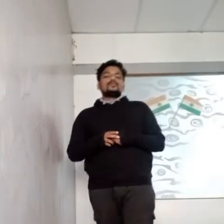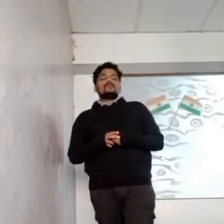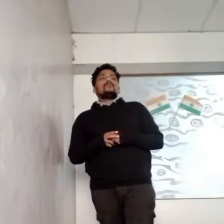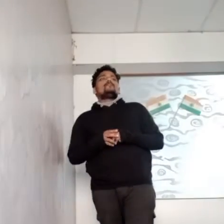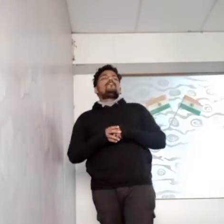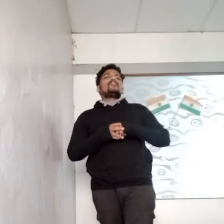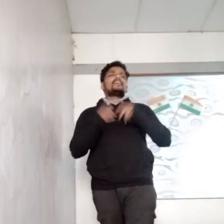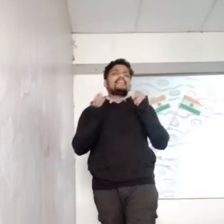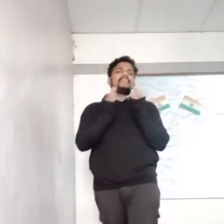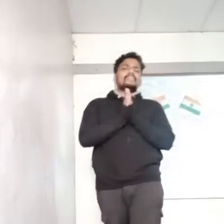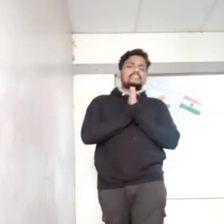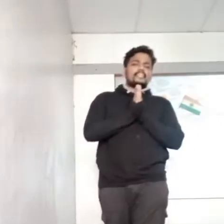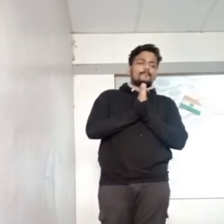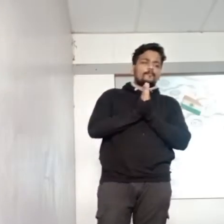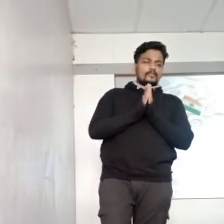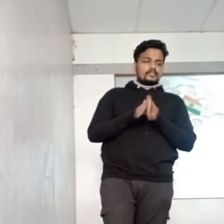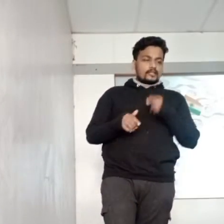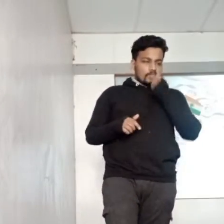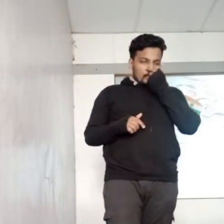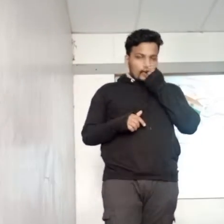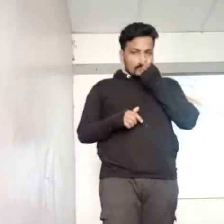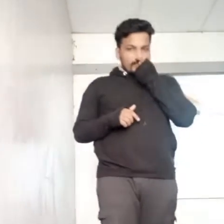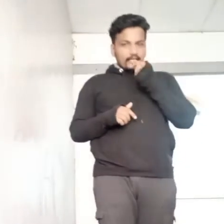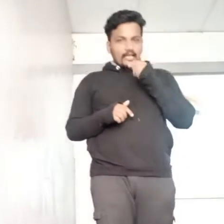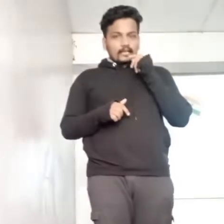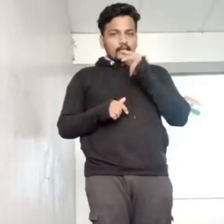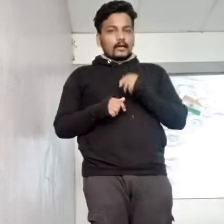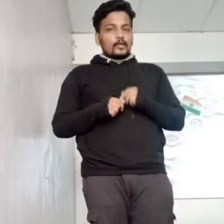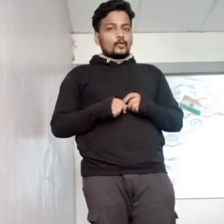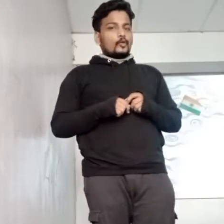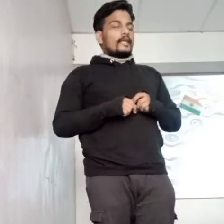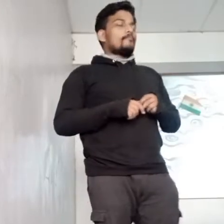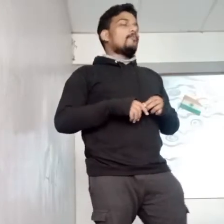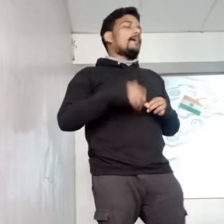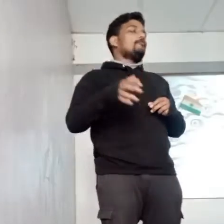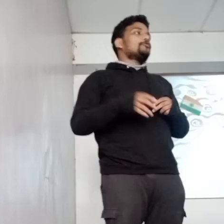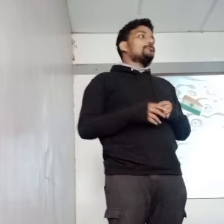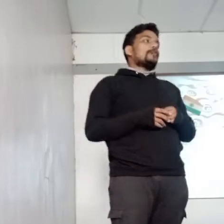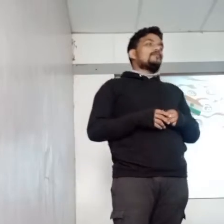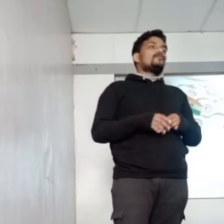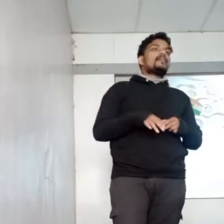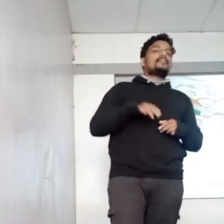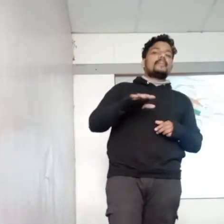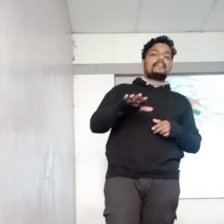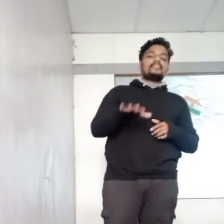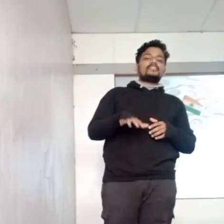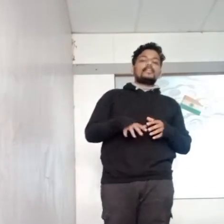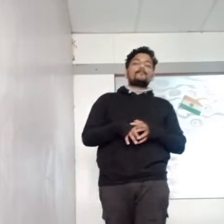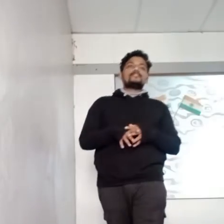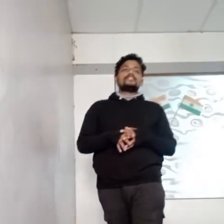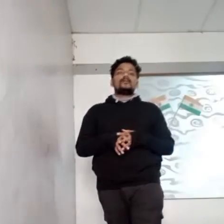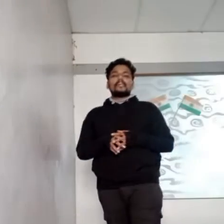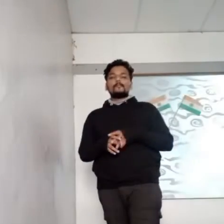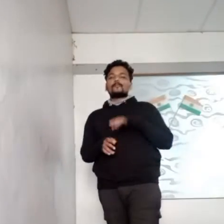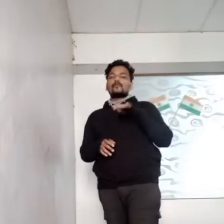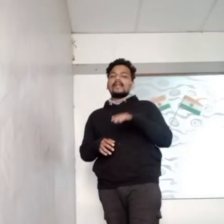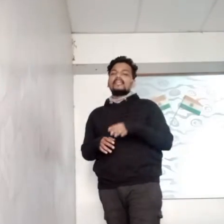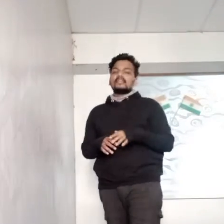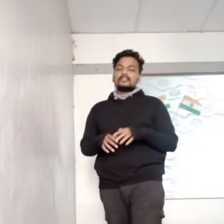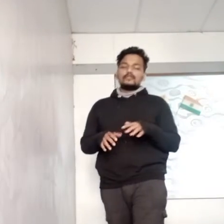So for creating thread pools, there are two types. By using two types we are creating a thread pool. Java can providing two